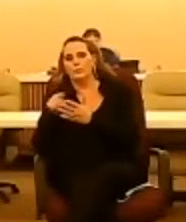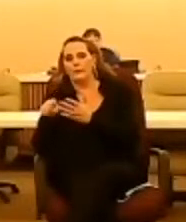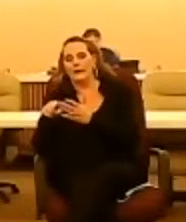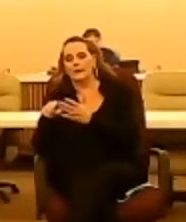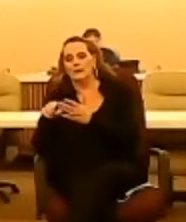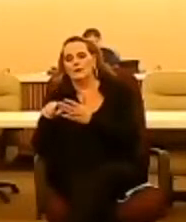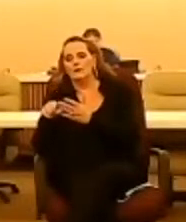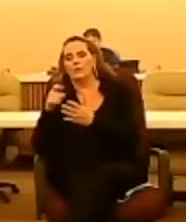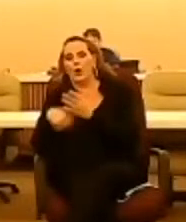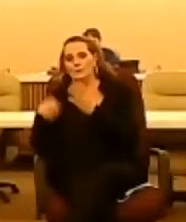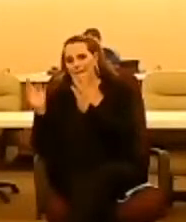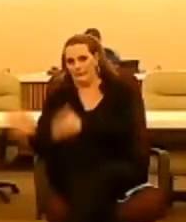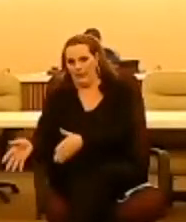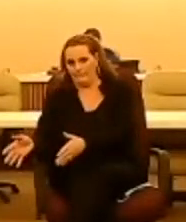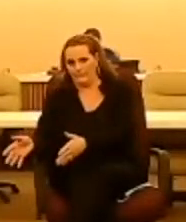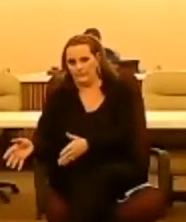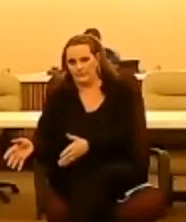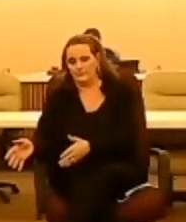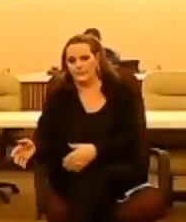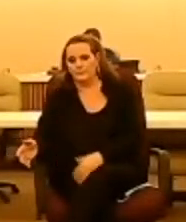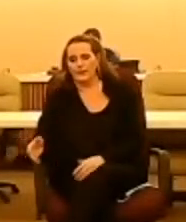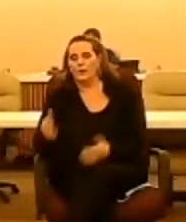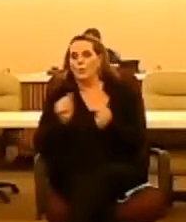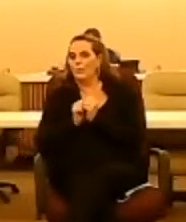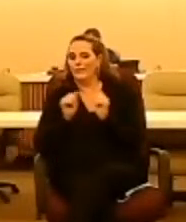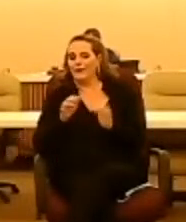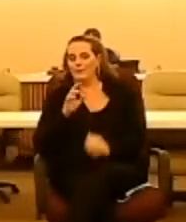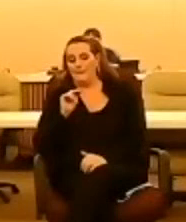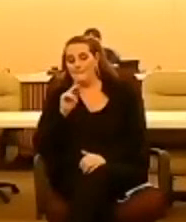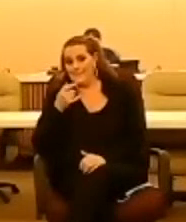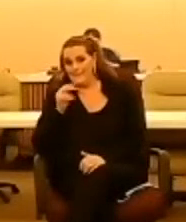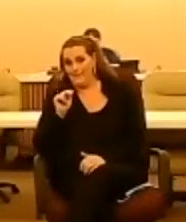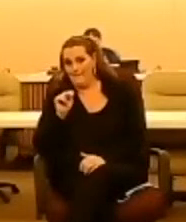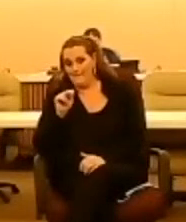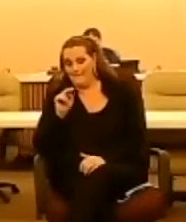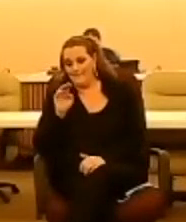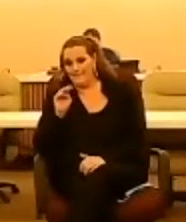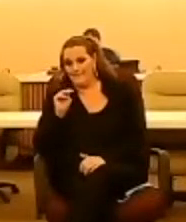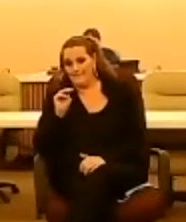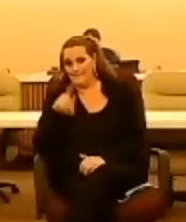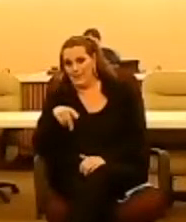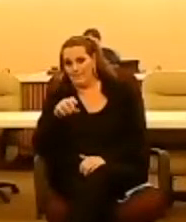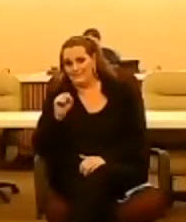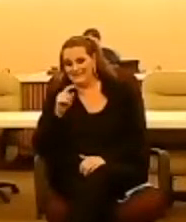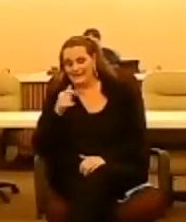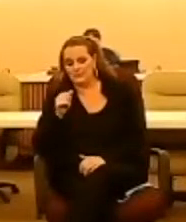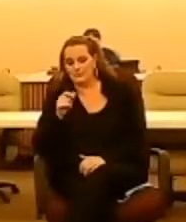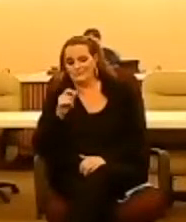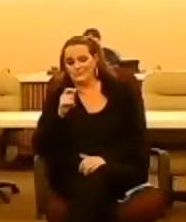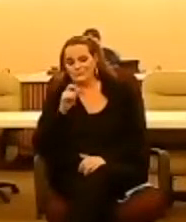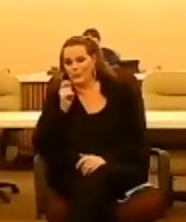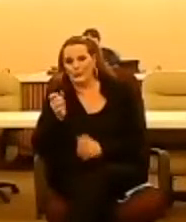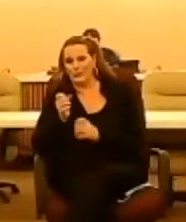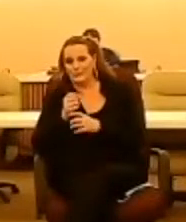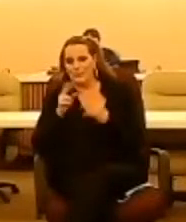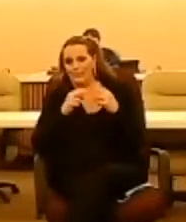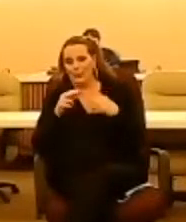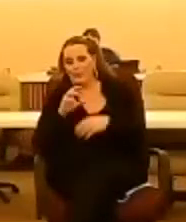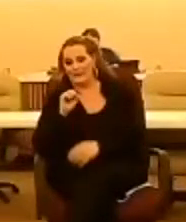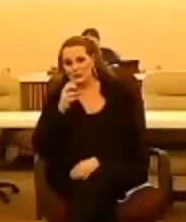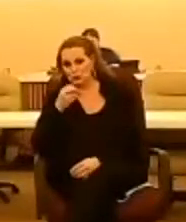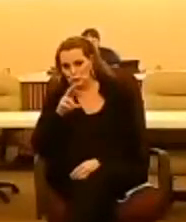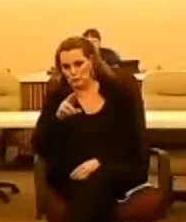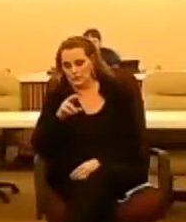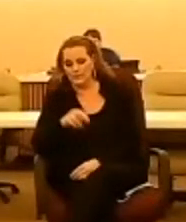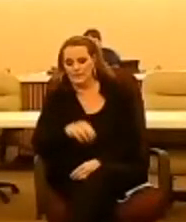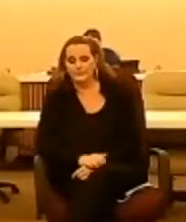pump station. Since, again, without that pump station, this sewer couldn't happen. So that's something that